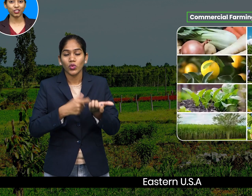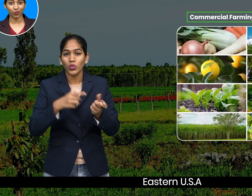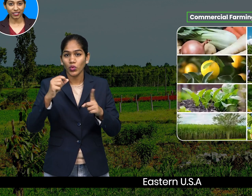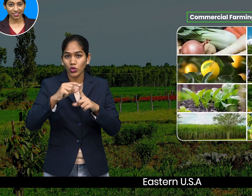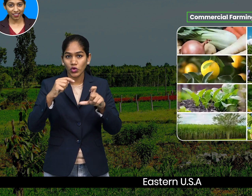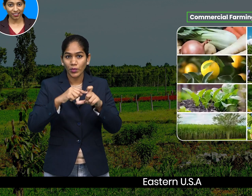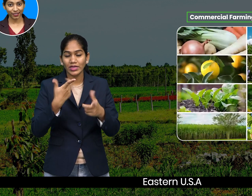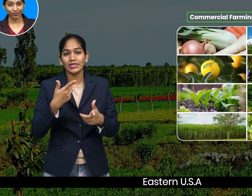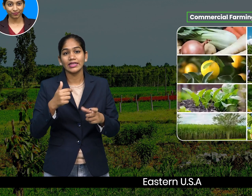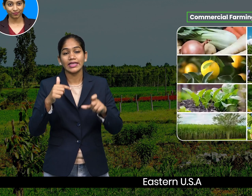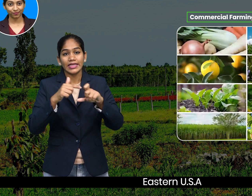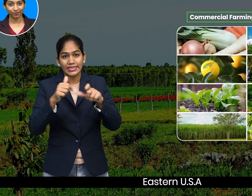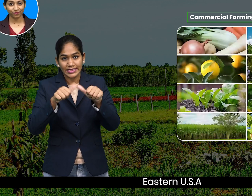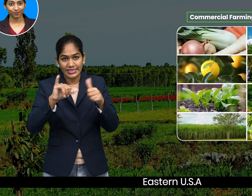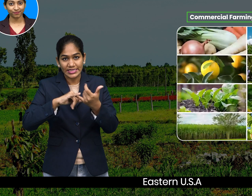Eastern USA,